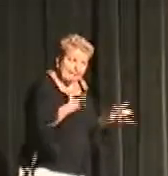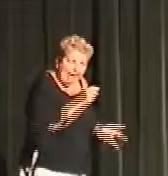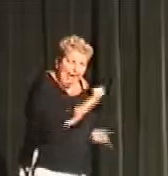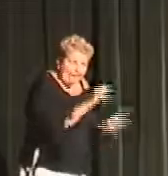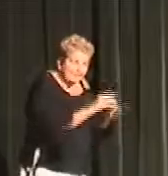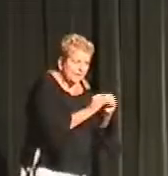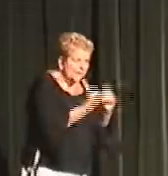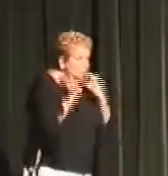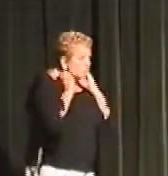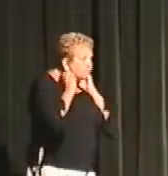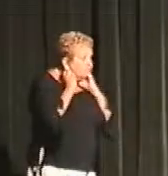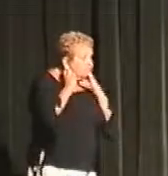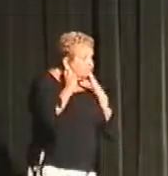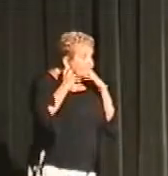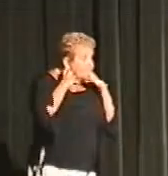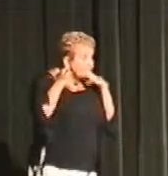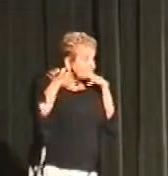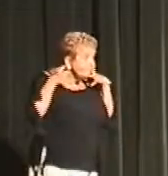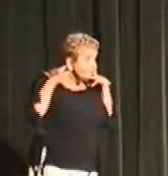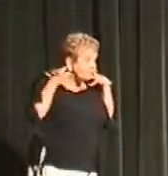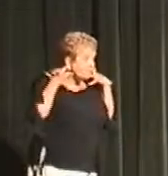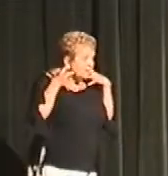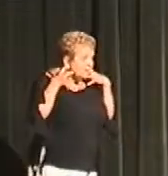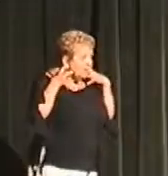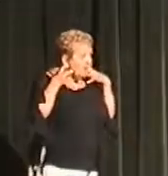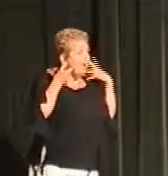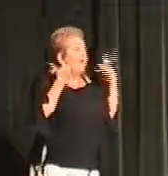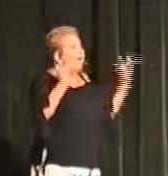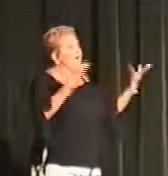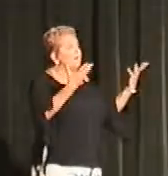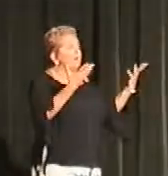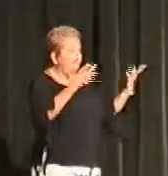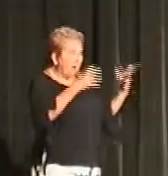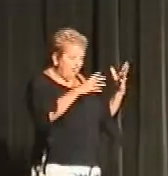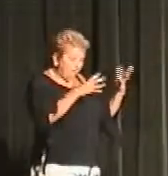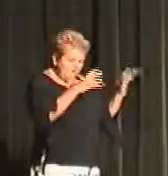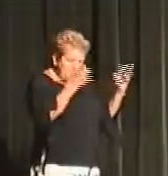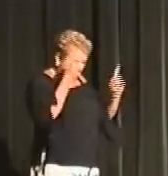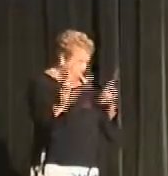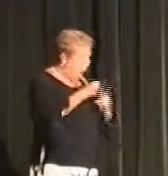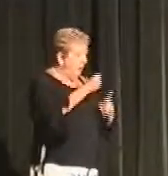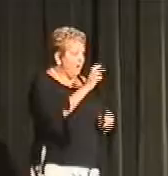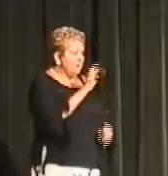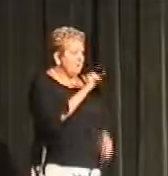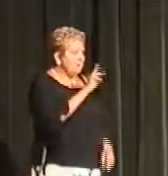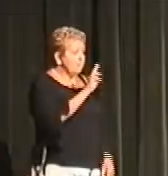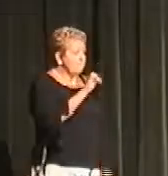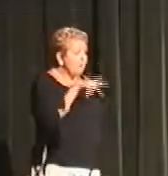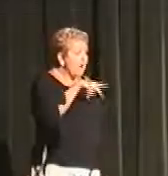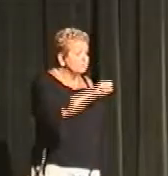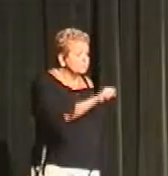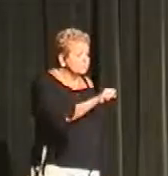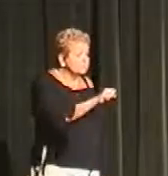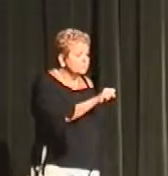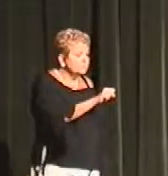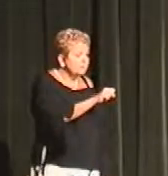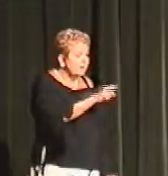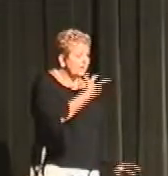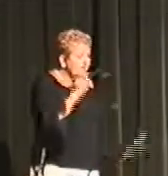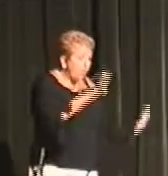bigger and bigger over the next couple of days, and it turned out I had the mumps, you know, but then they told me it was really serious to expose people,